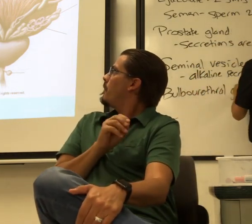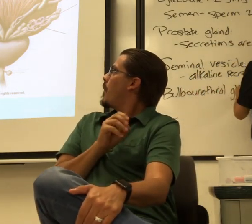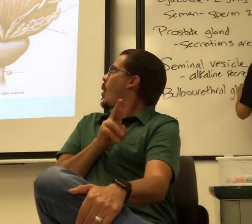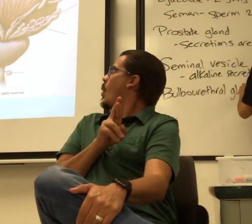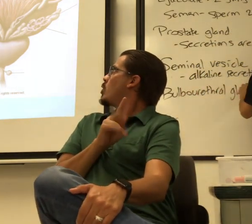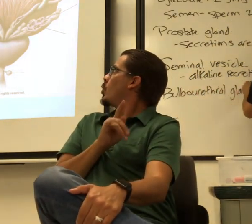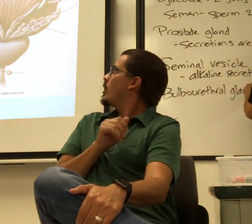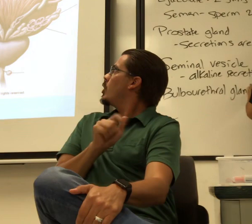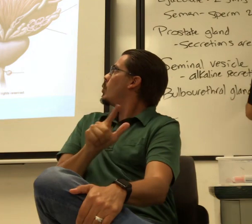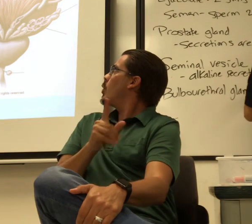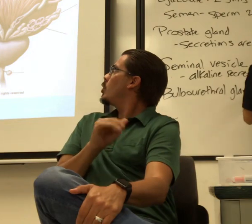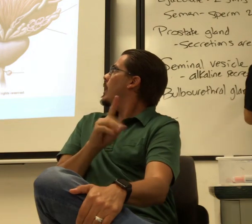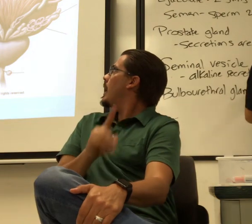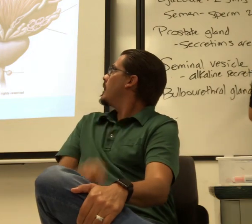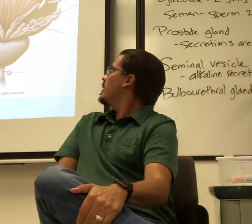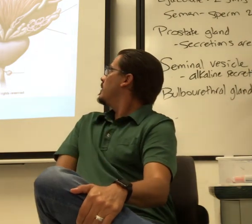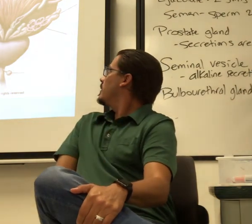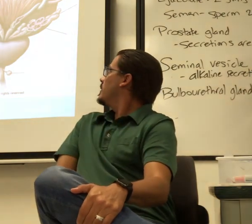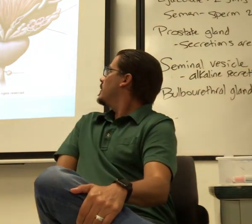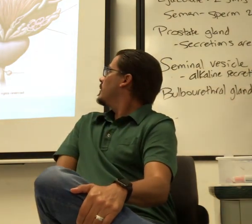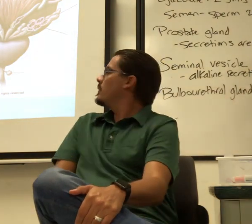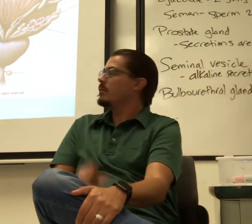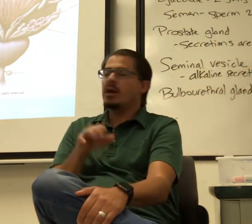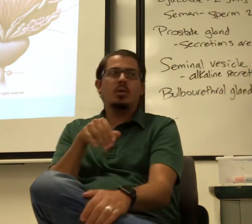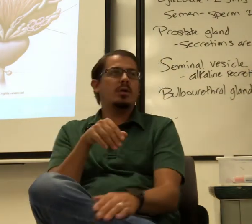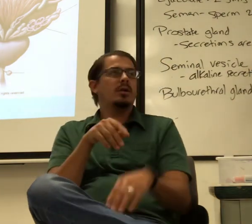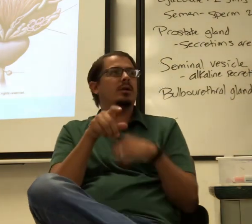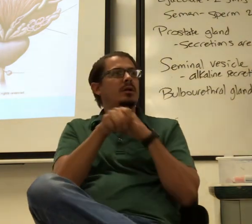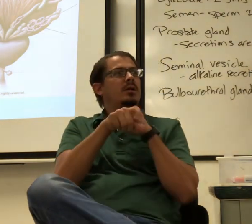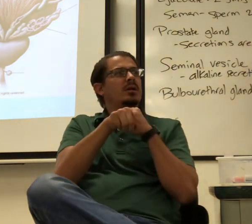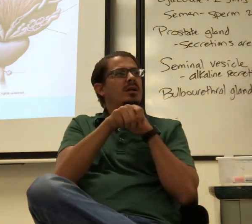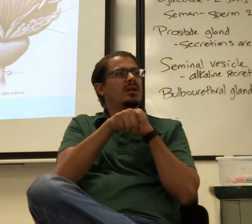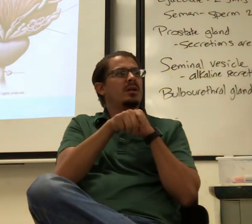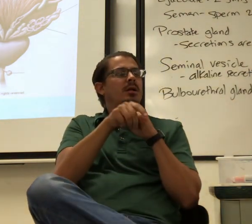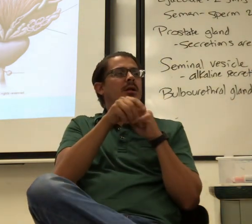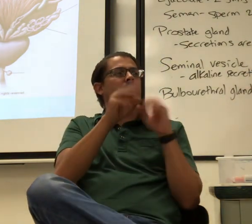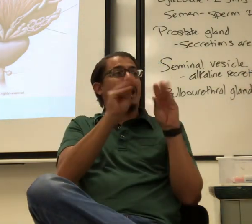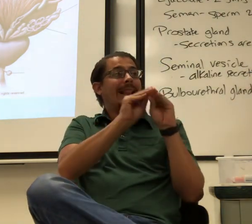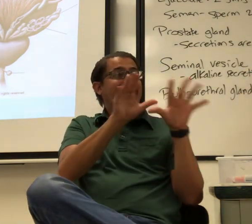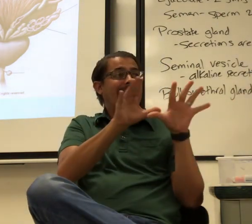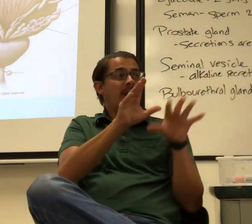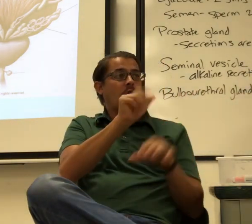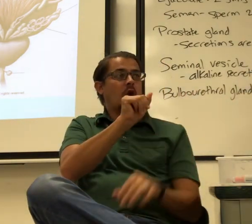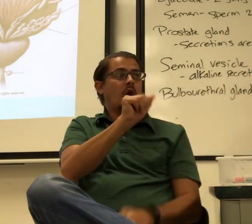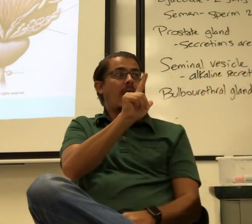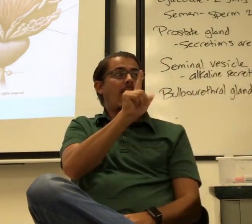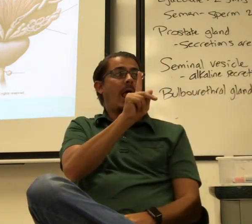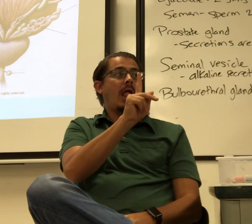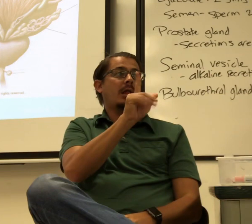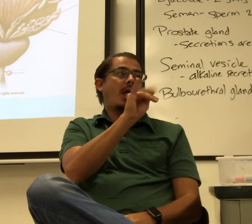gland. This will secrete a clear alkaline